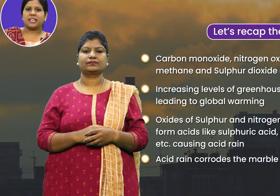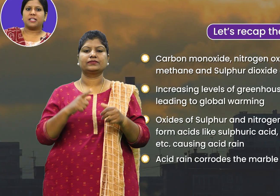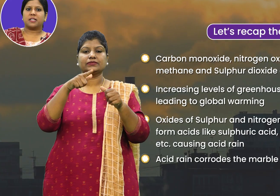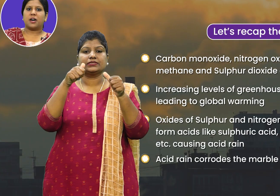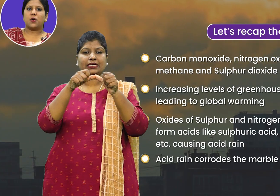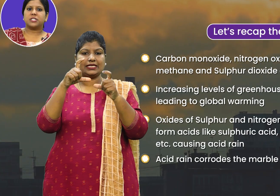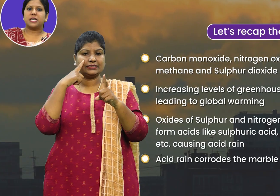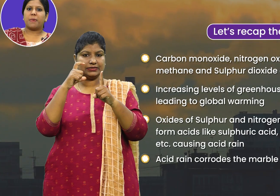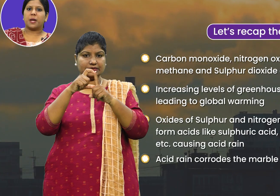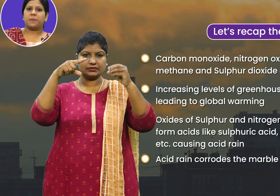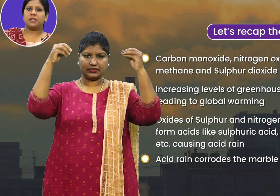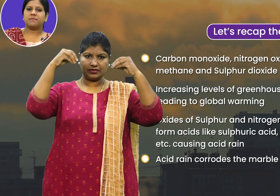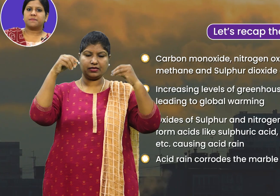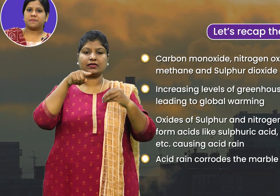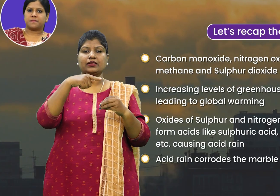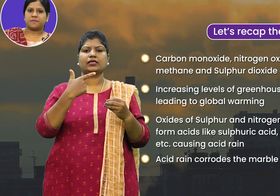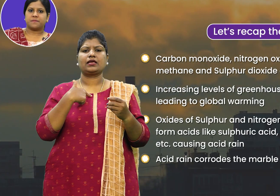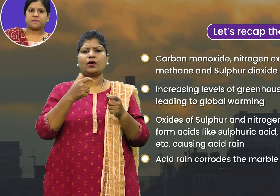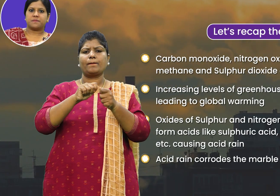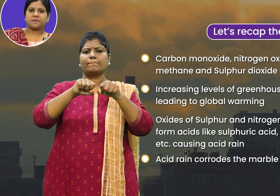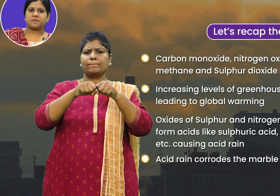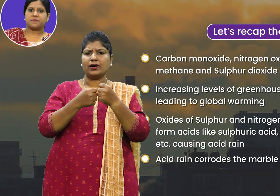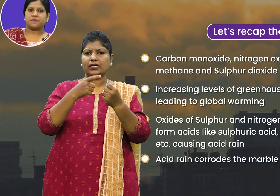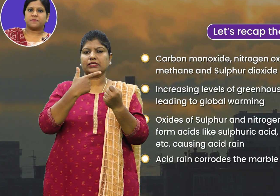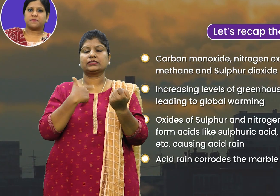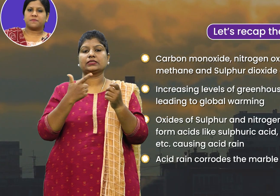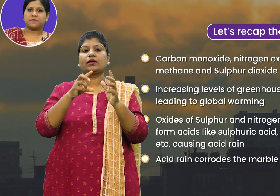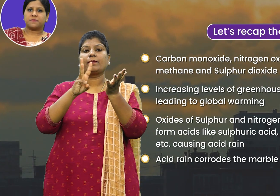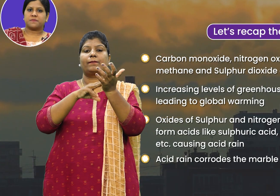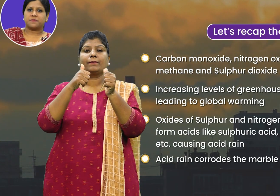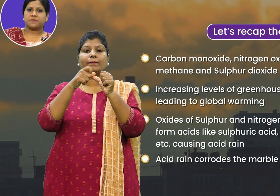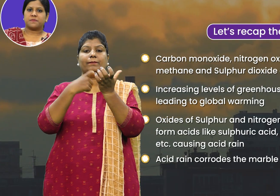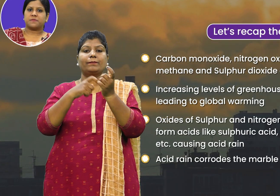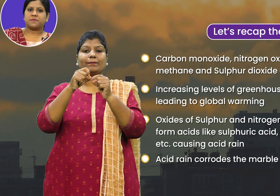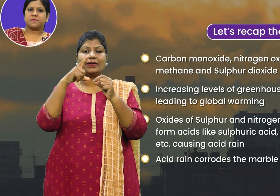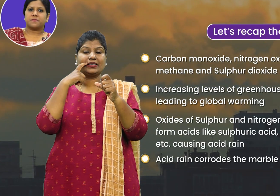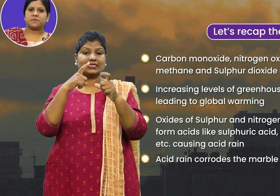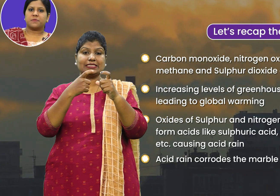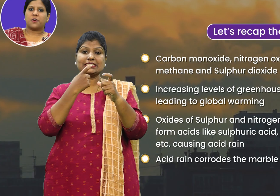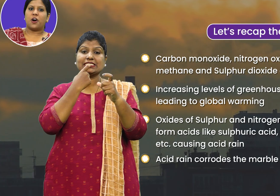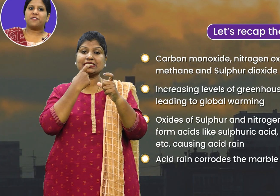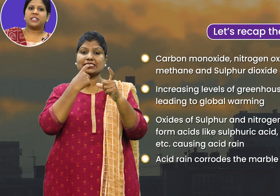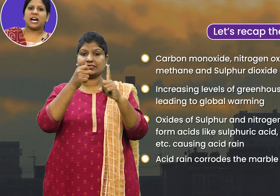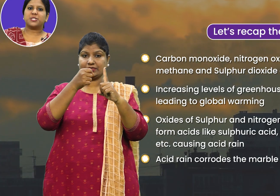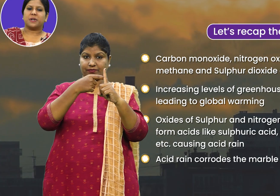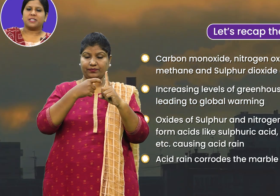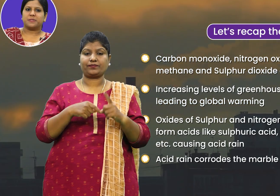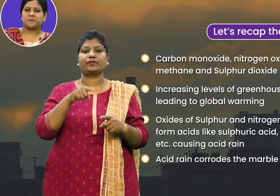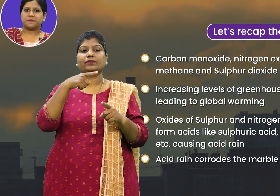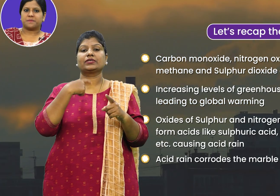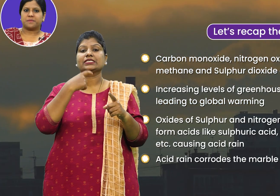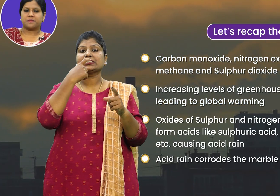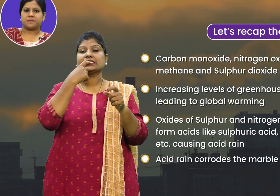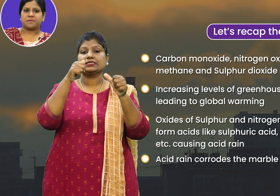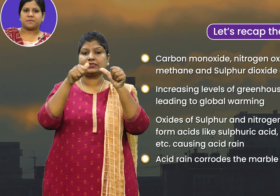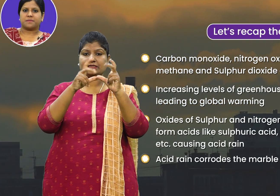Acid rain corrodes the marble of the Taj Mahal.